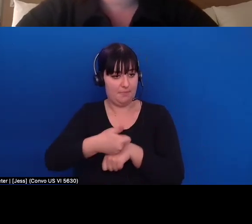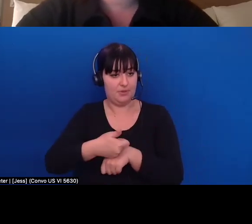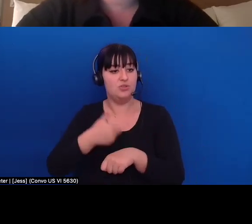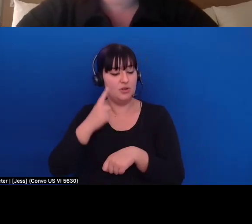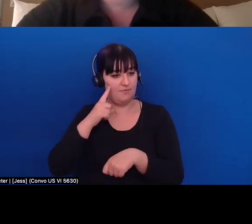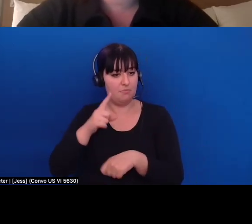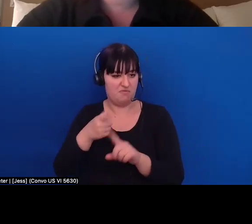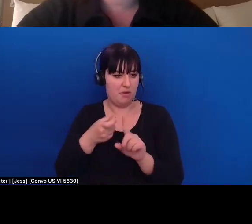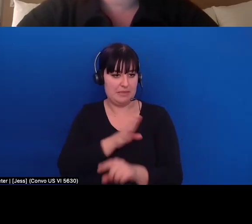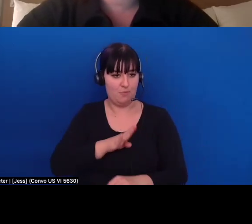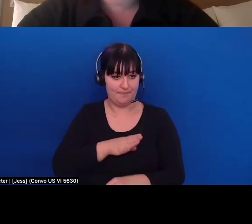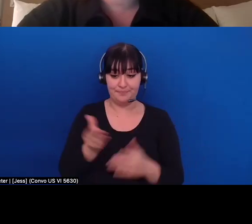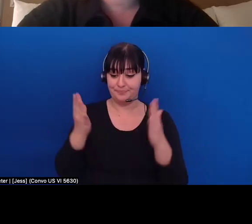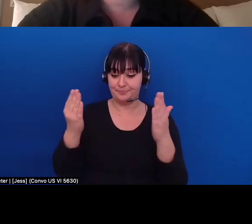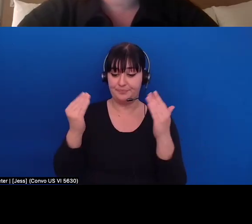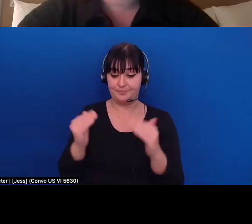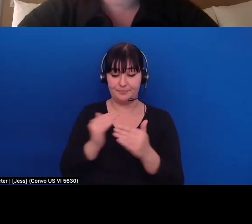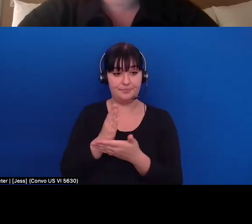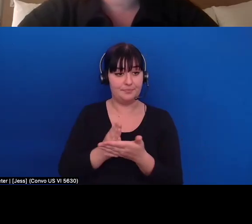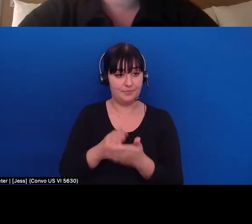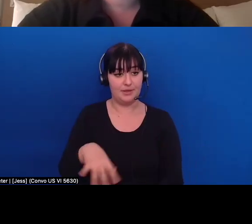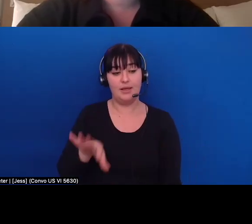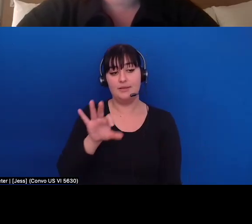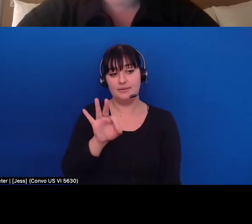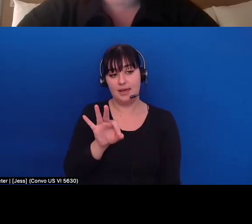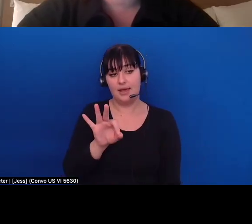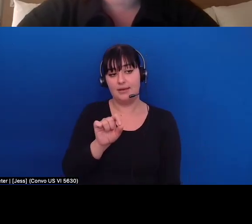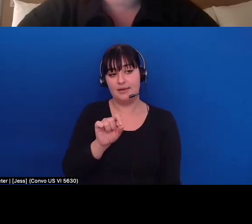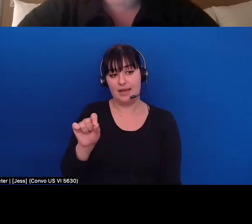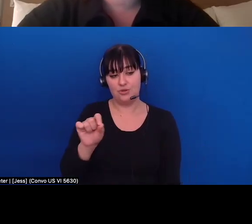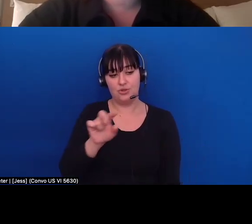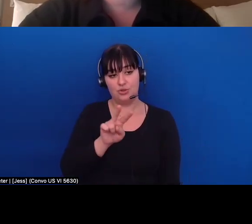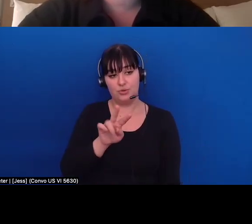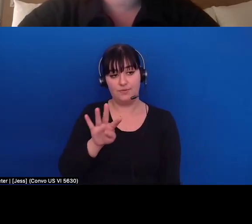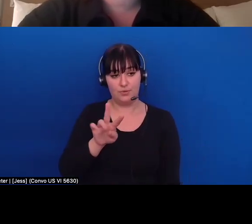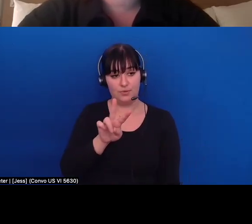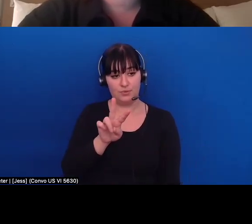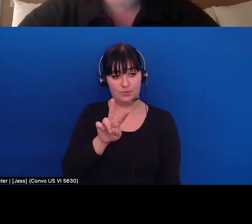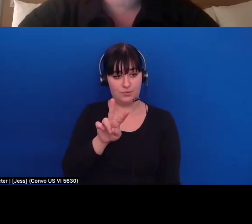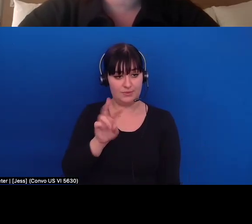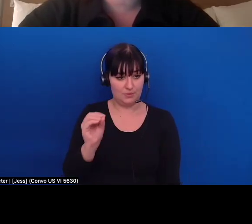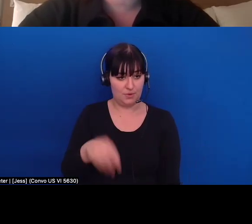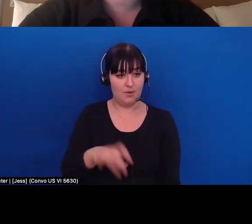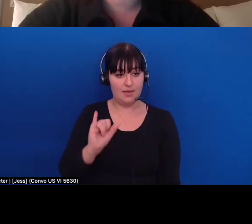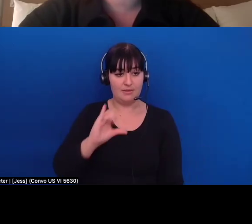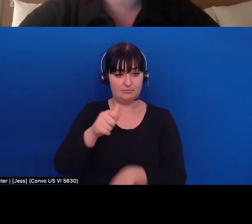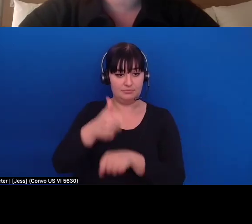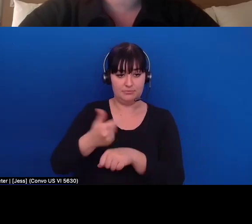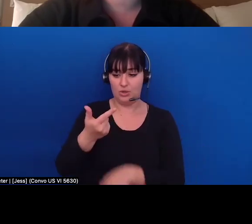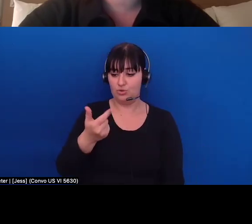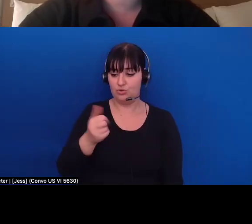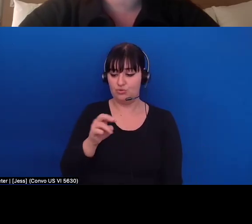The next section, 9-2420, establishes waivers the board may grant for